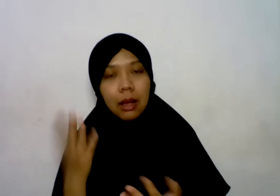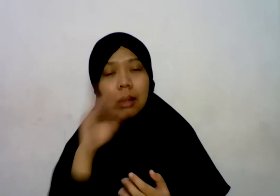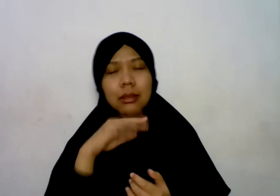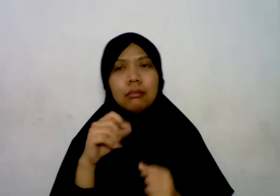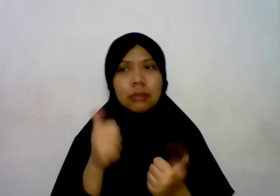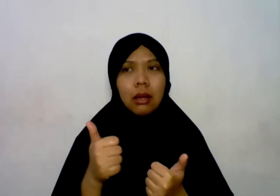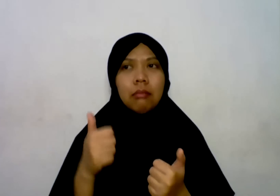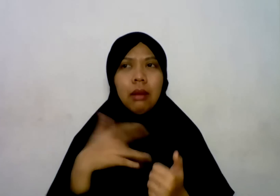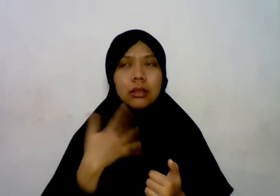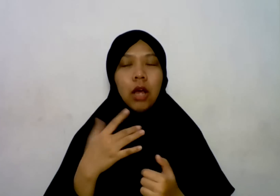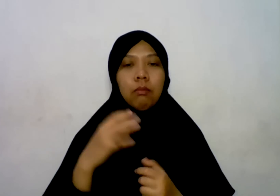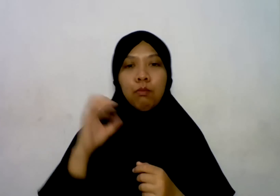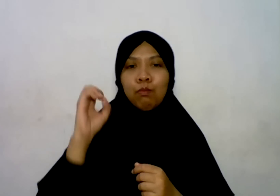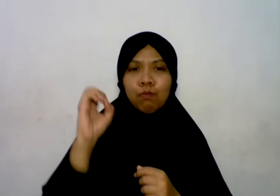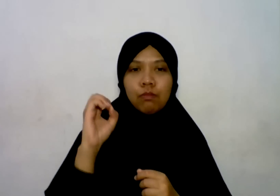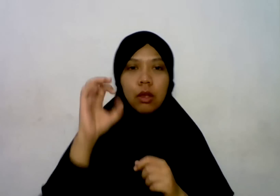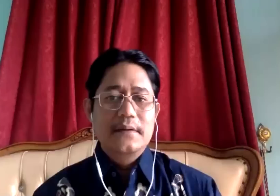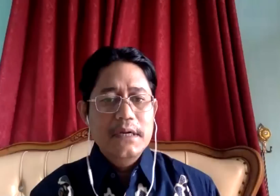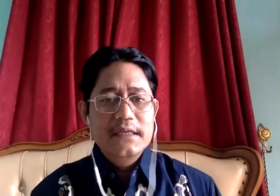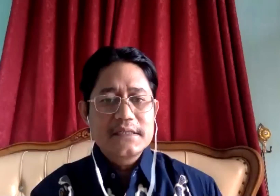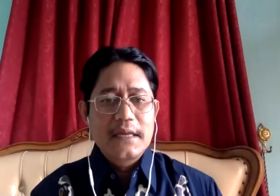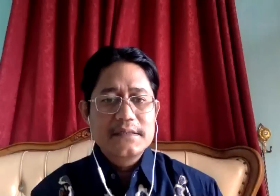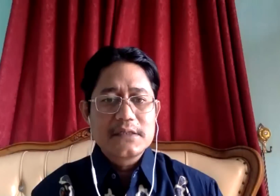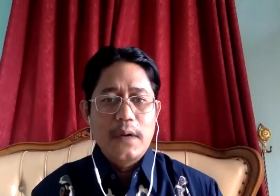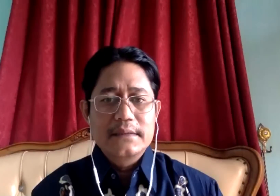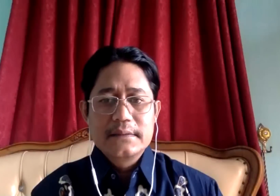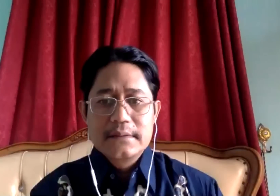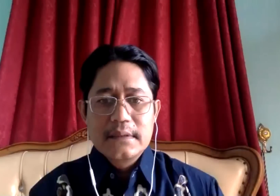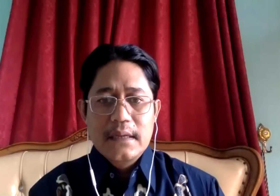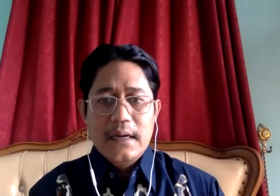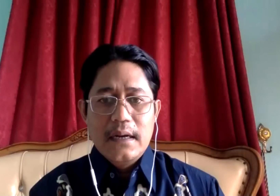is that the international attention on disability studies is